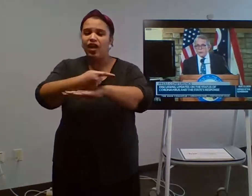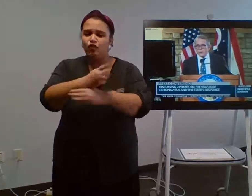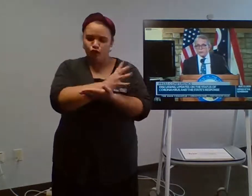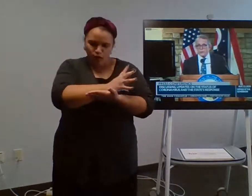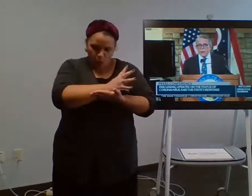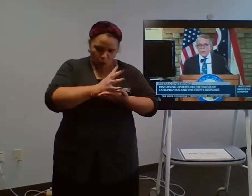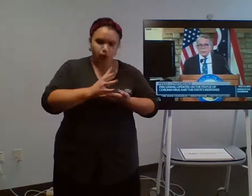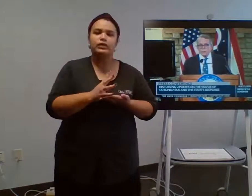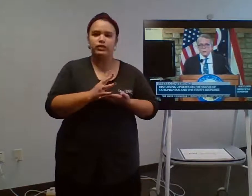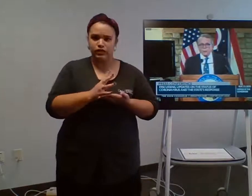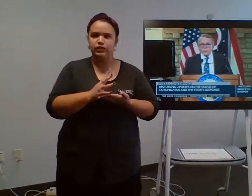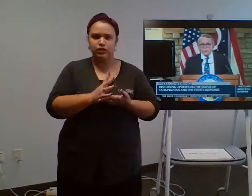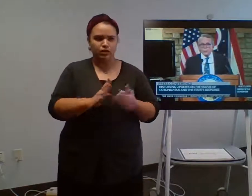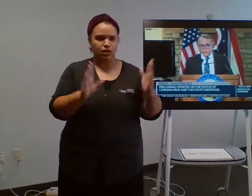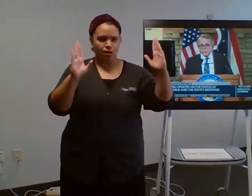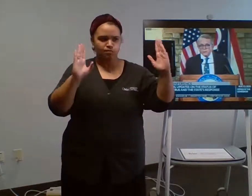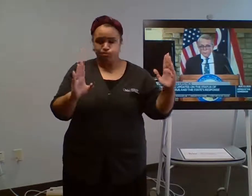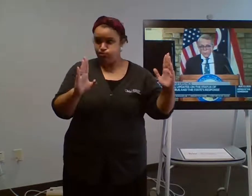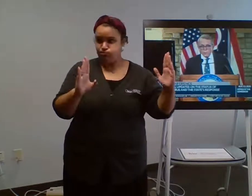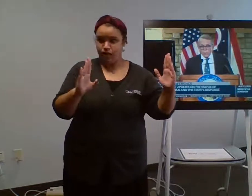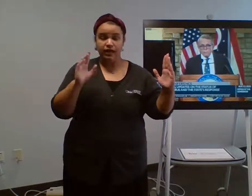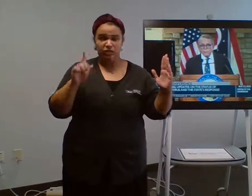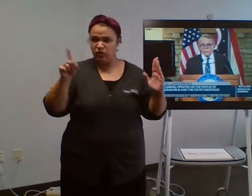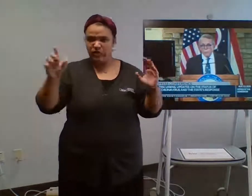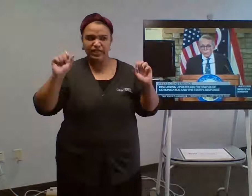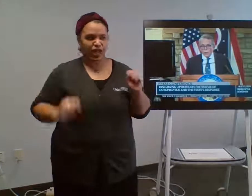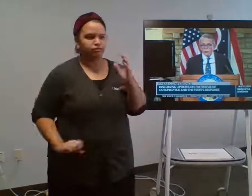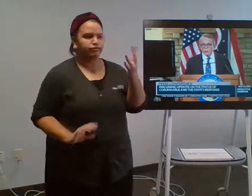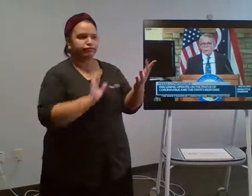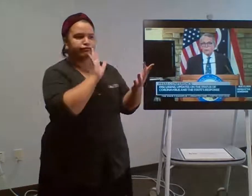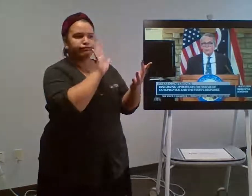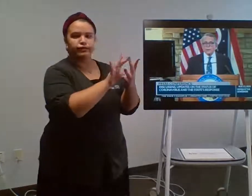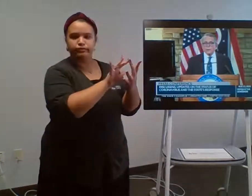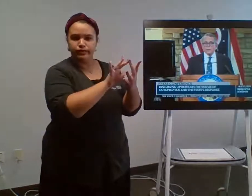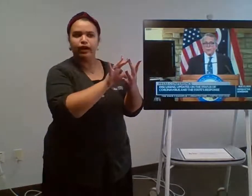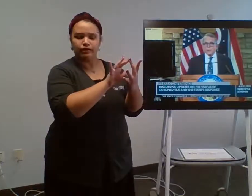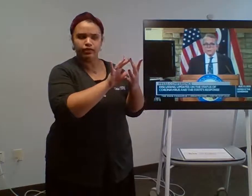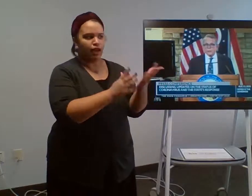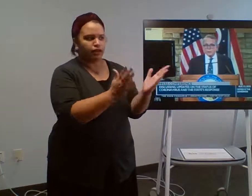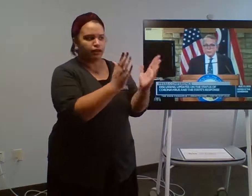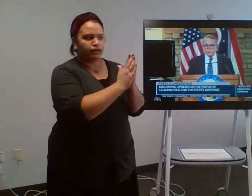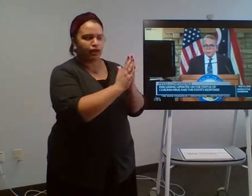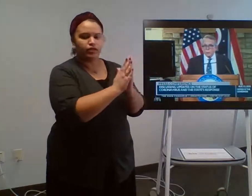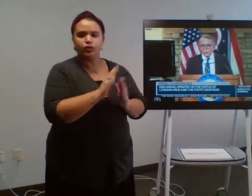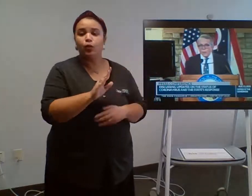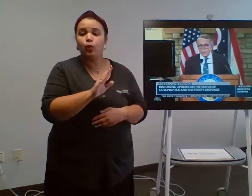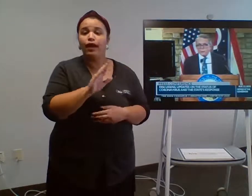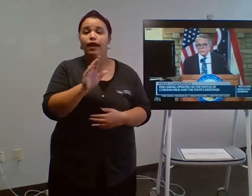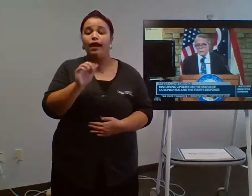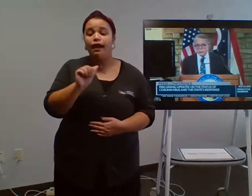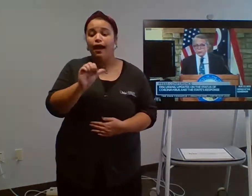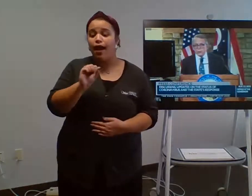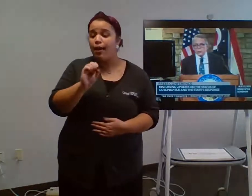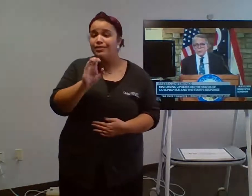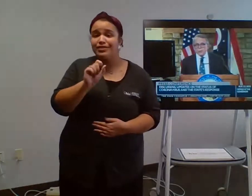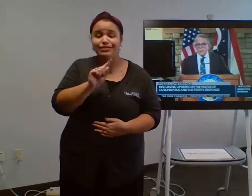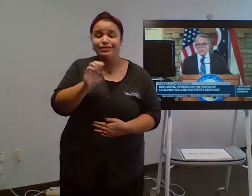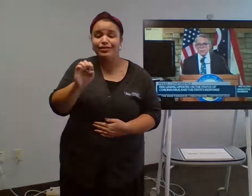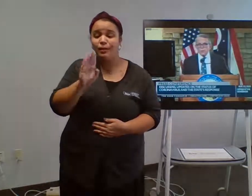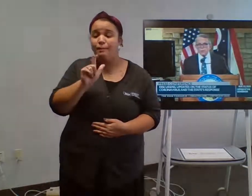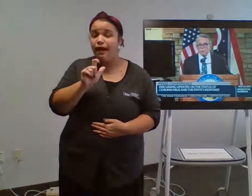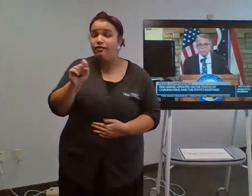You just one absentee ballot. We've done this for a long time. We know how to do it. I would expect more and more Ohioans this year